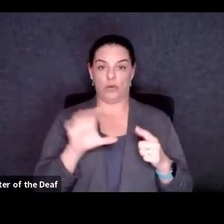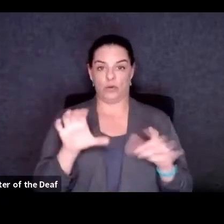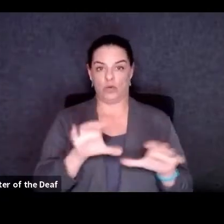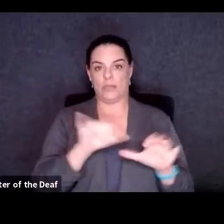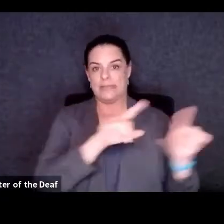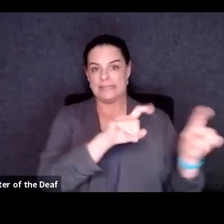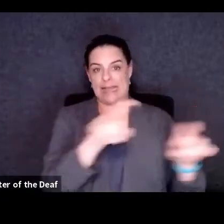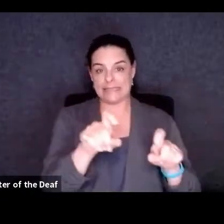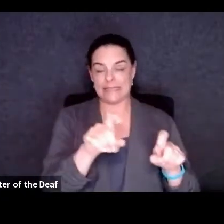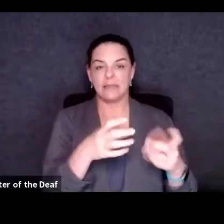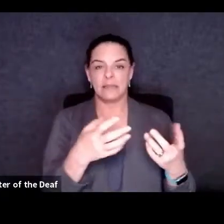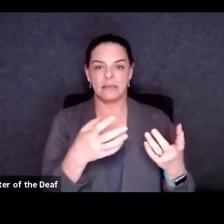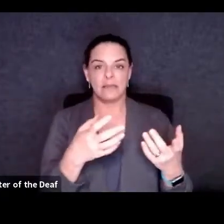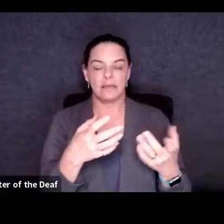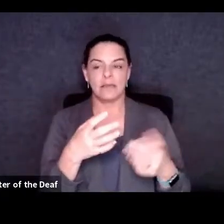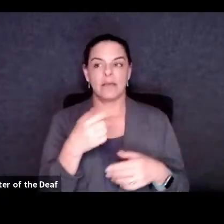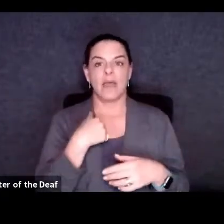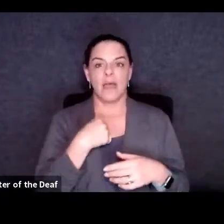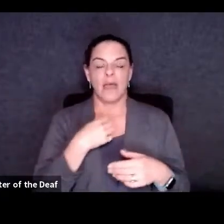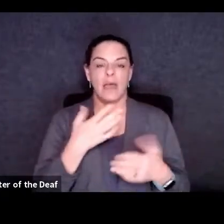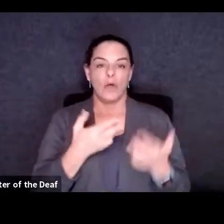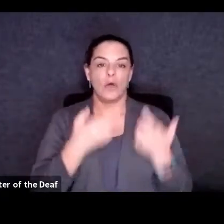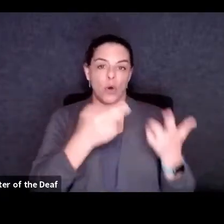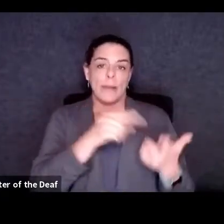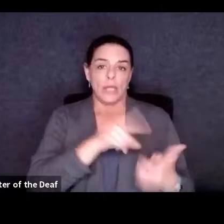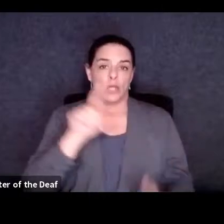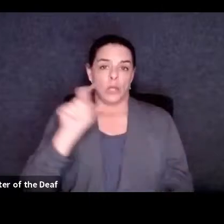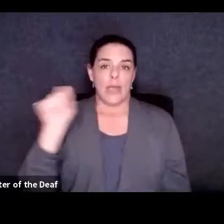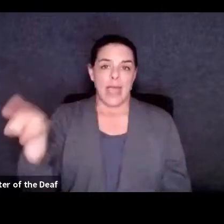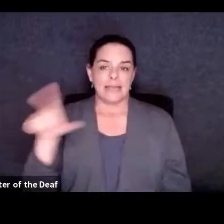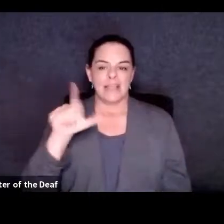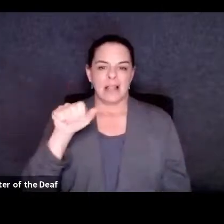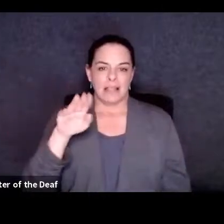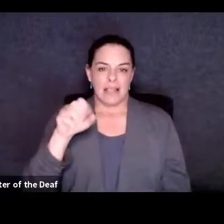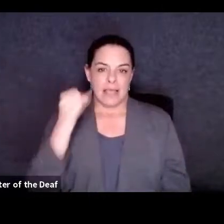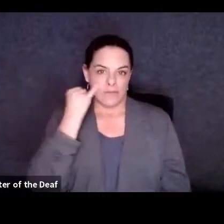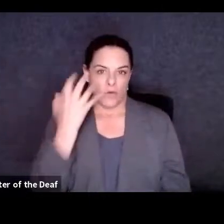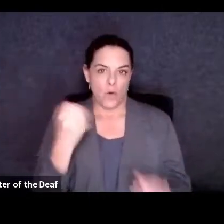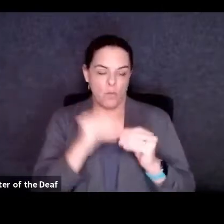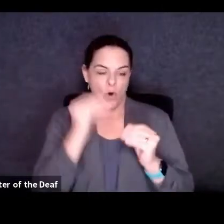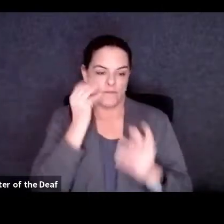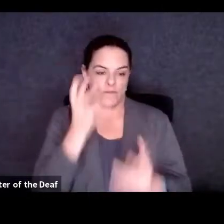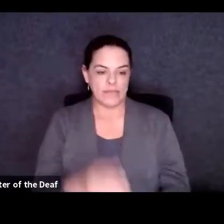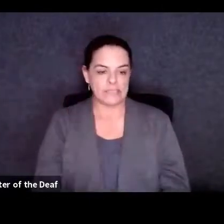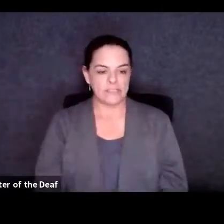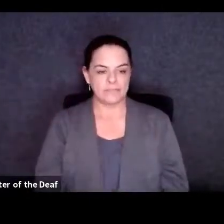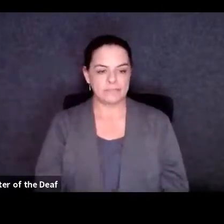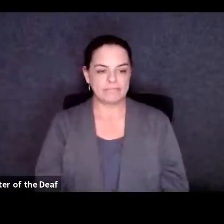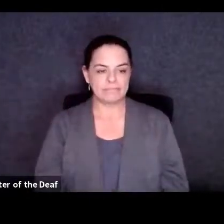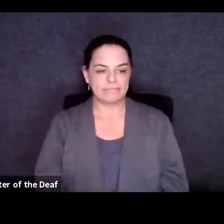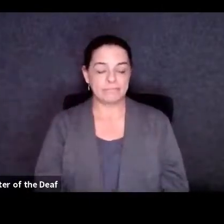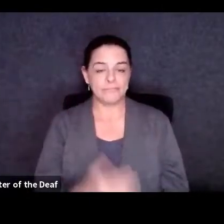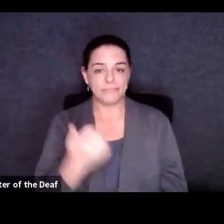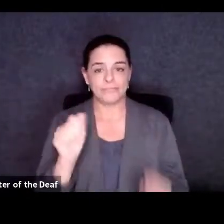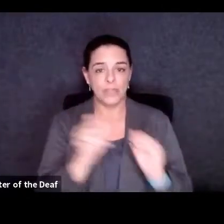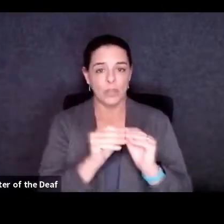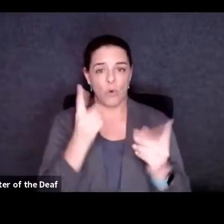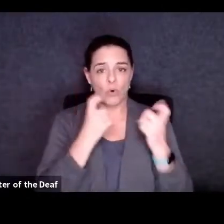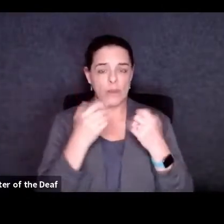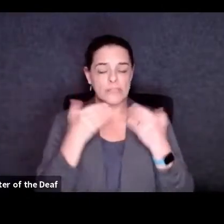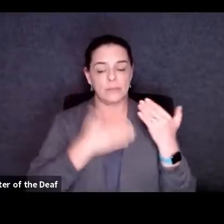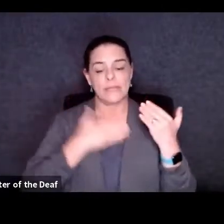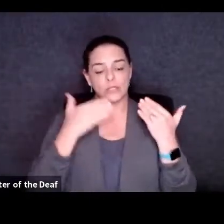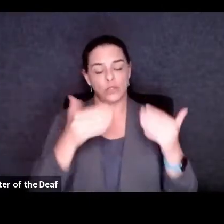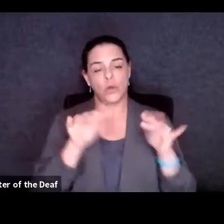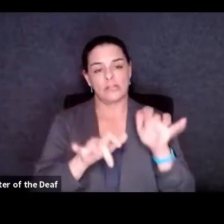in the community. It's actually that. So I would recommend that you ask the labs if you want more information on that. All right, any further questions, please go